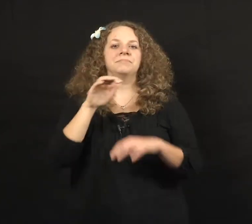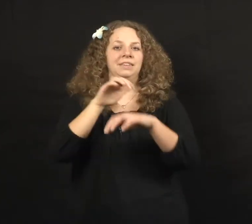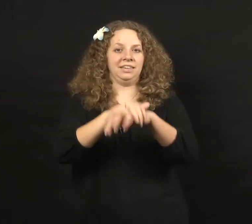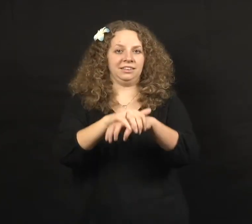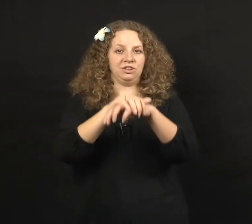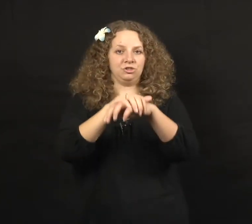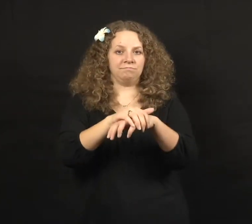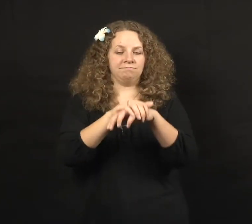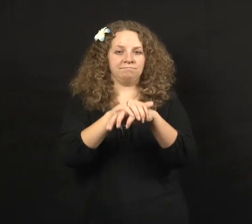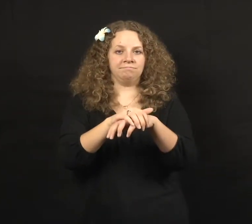English.